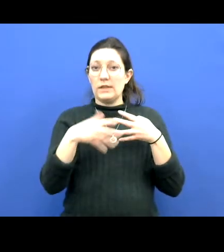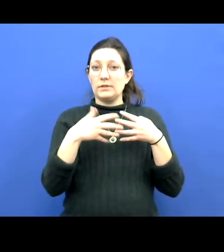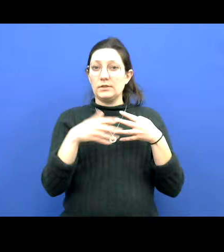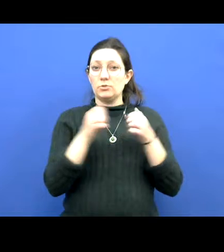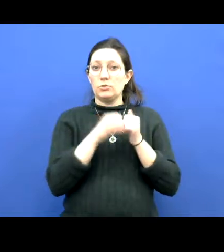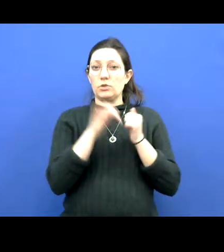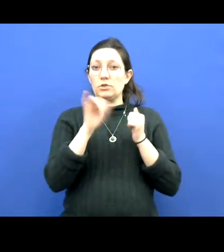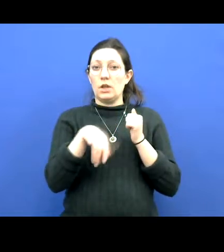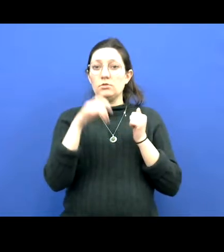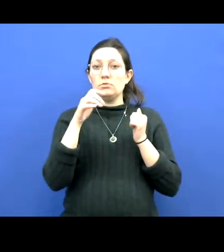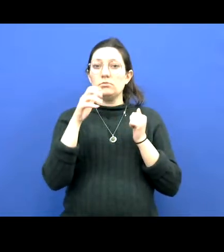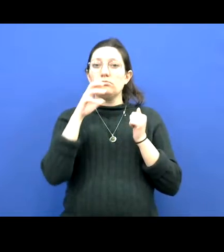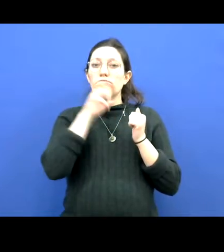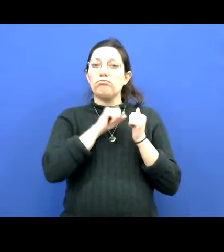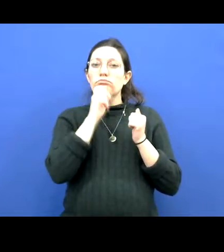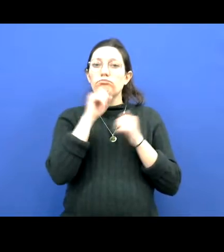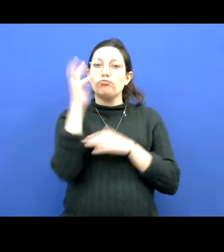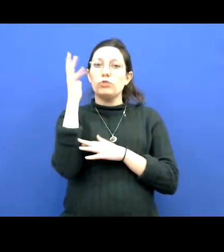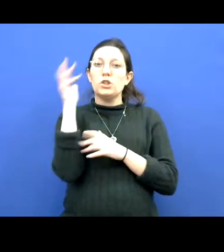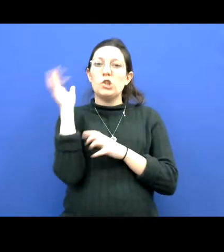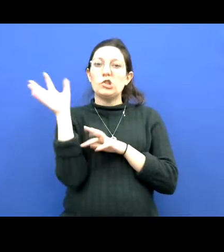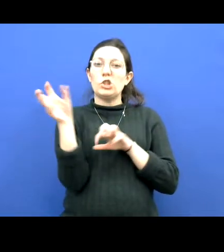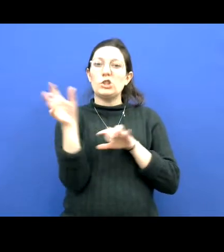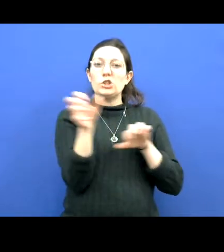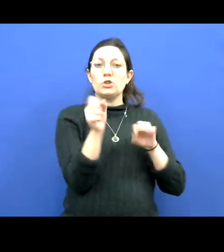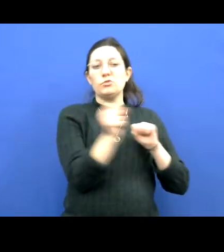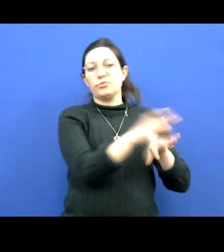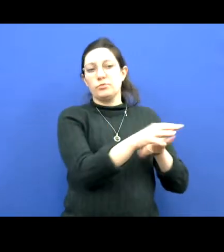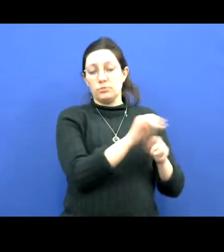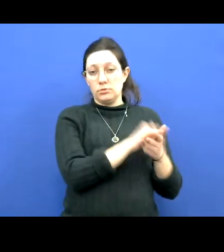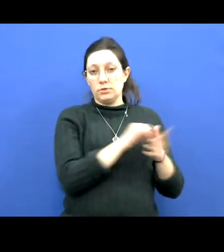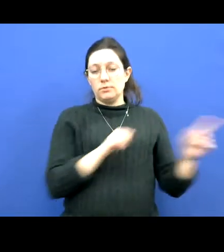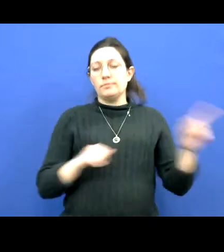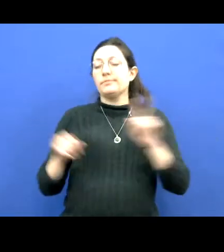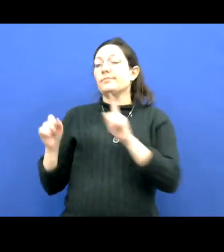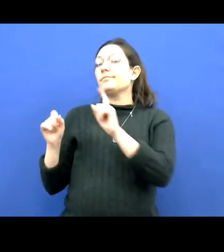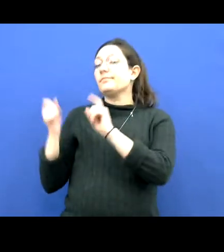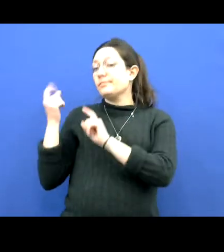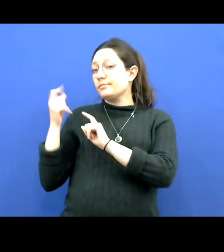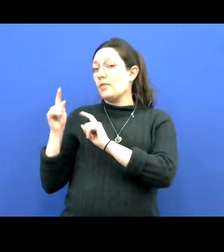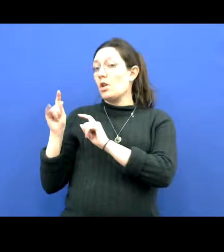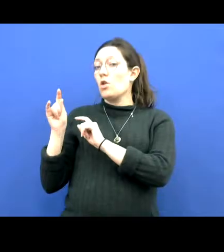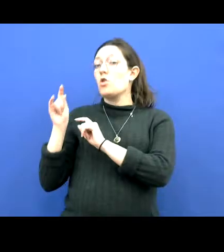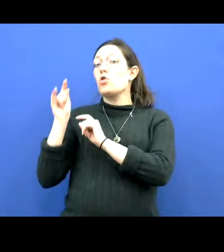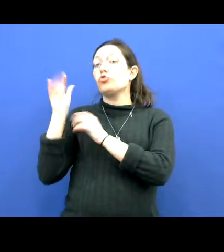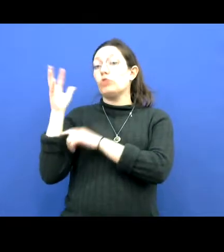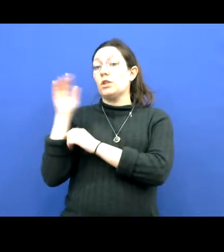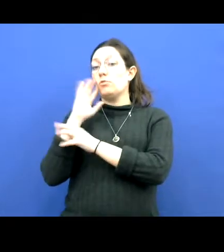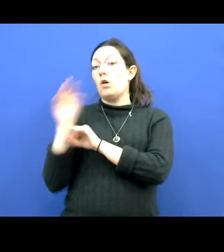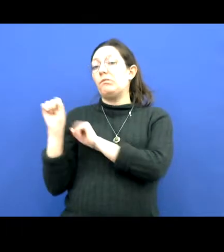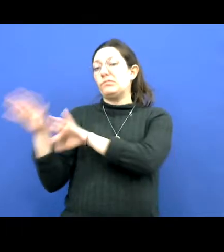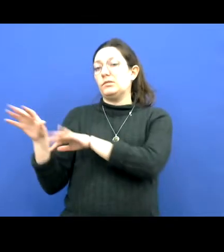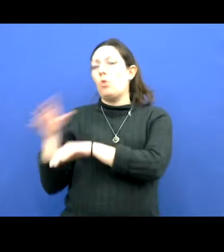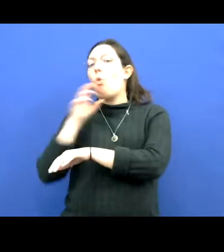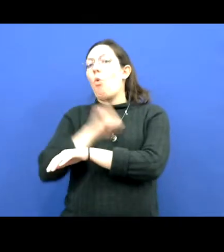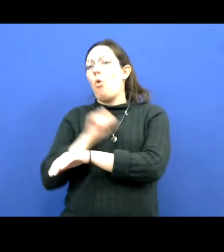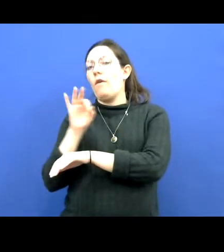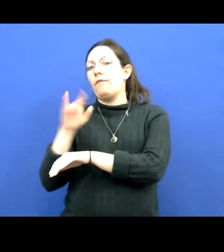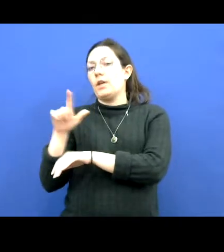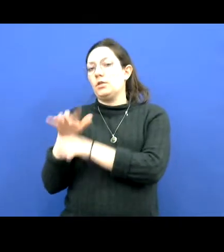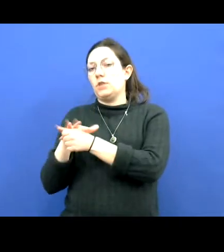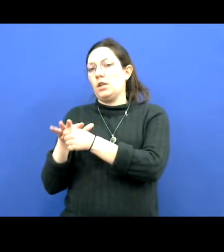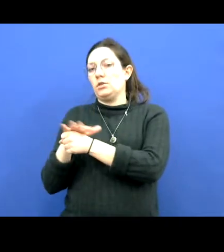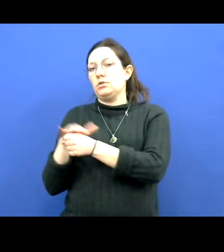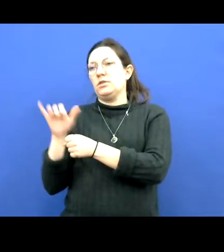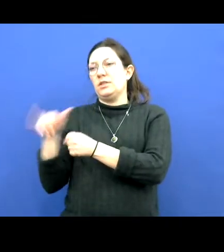brush or a similar spot? So the brush is going to the former fill site. So if you Yes. look, there's kind of a mesa there.